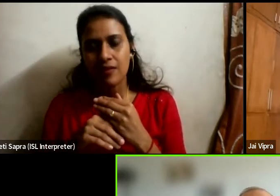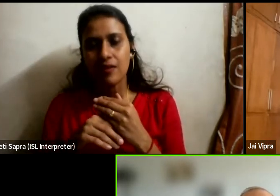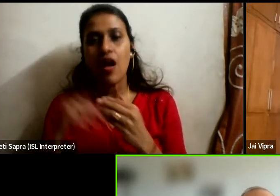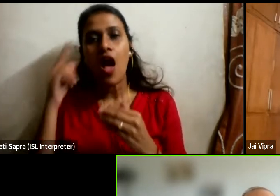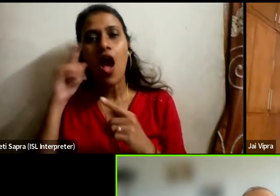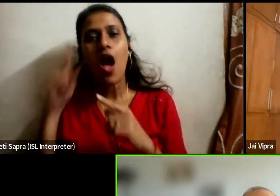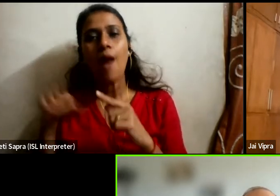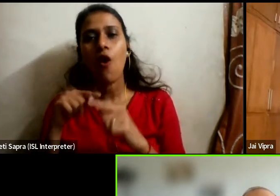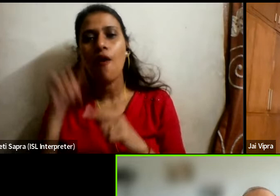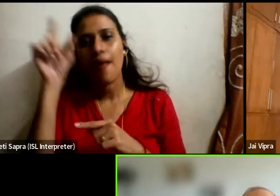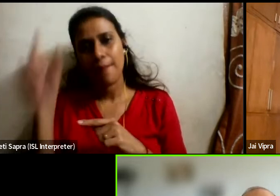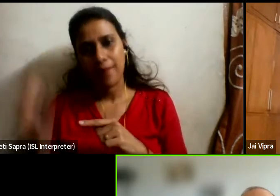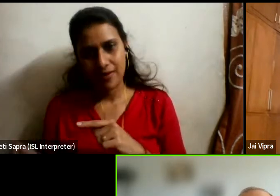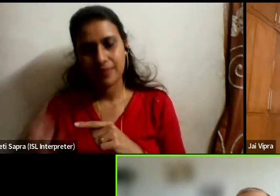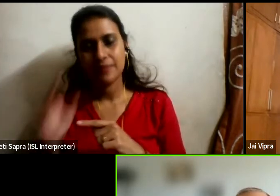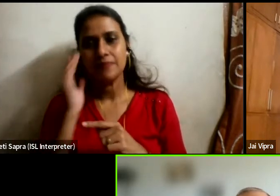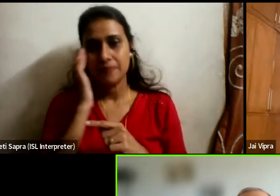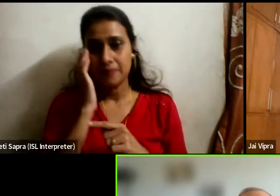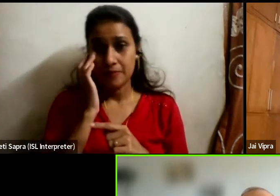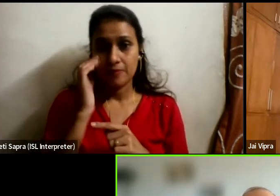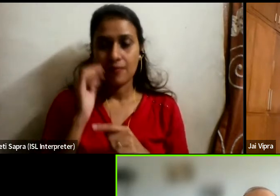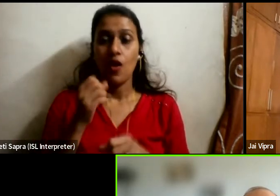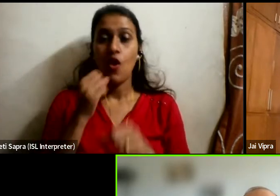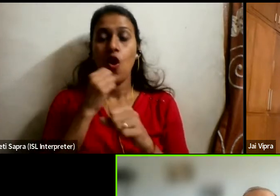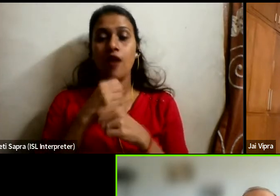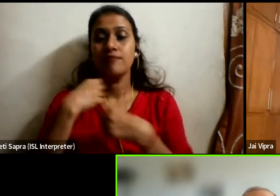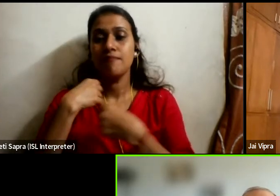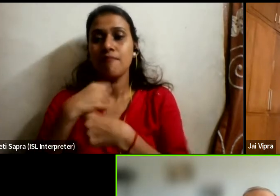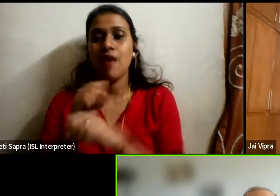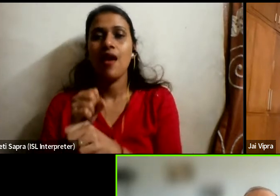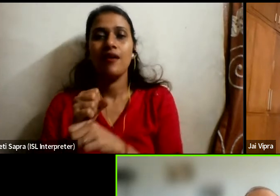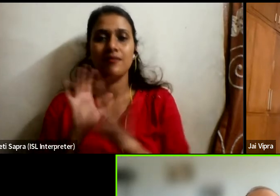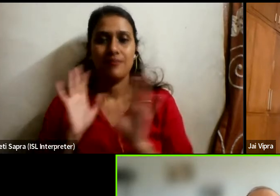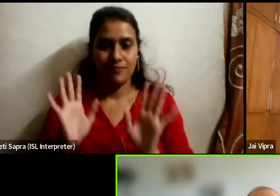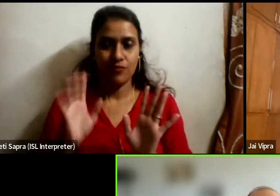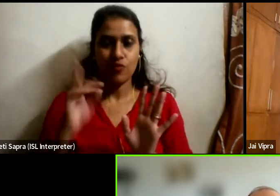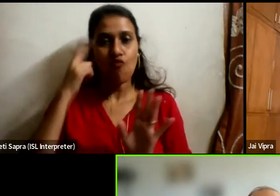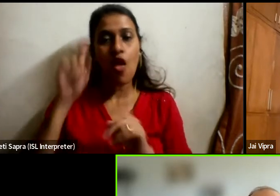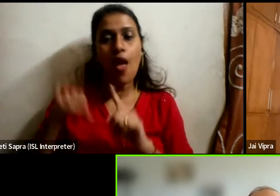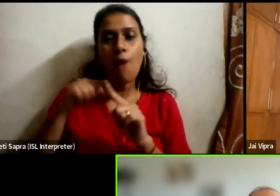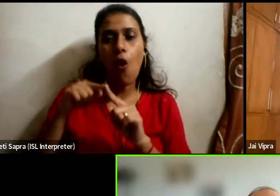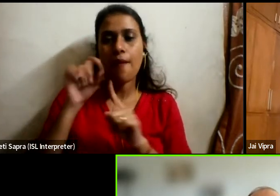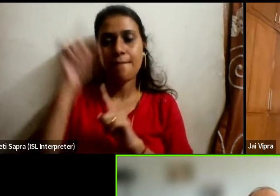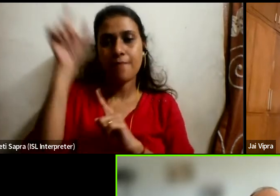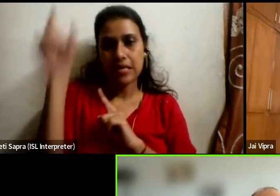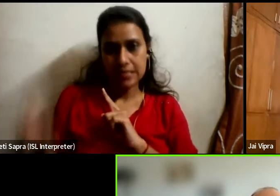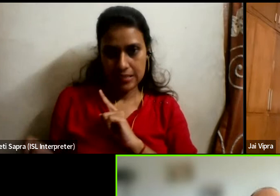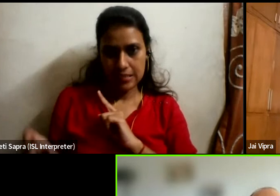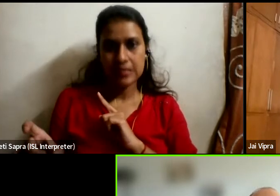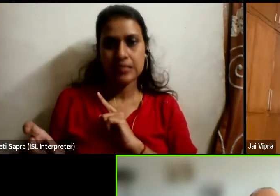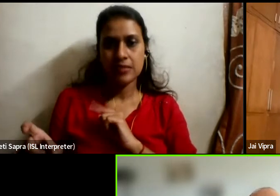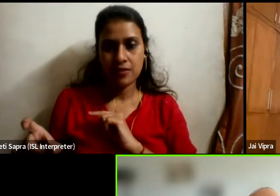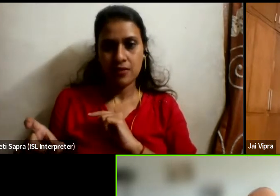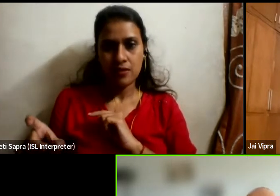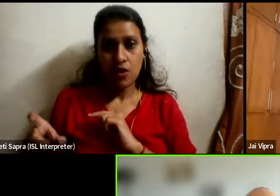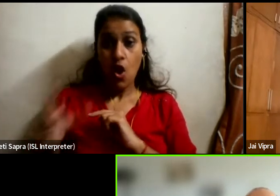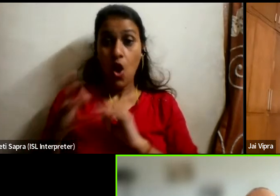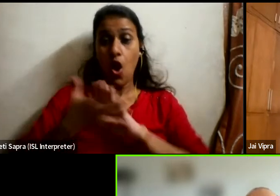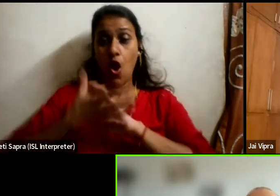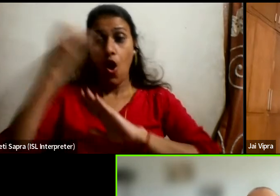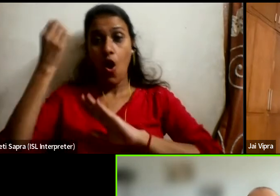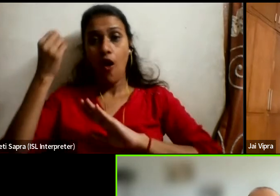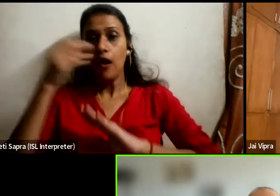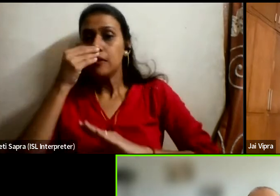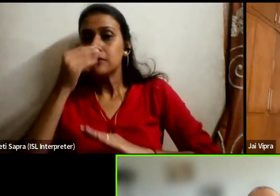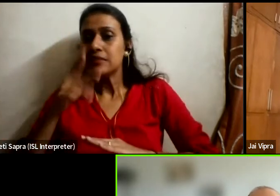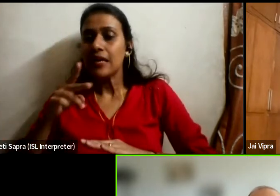person or are generated about a person, and in which case ownership actually becomes quite hazy in terms of